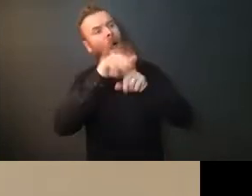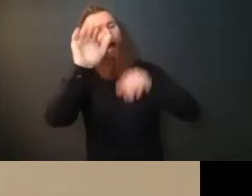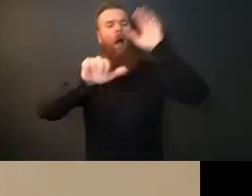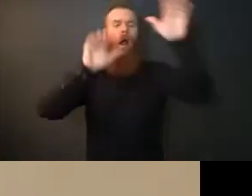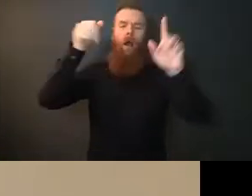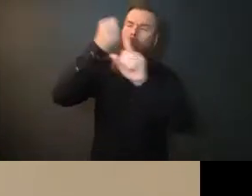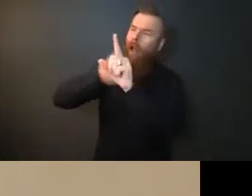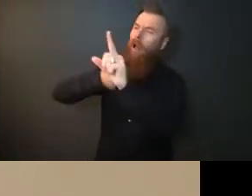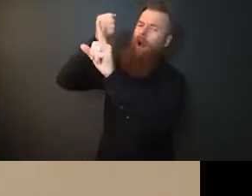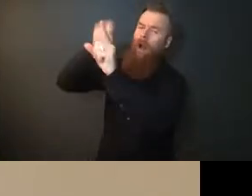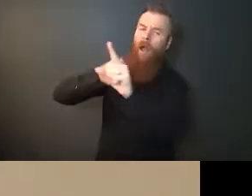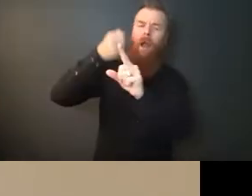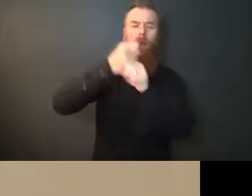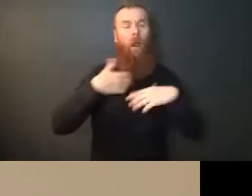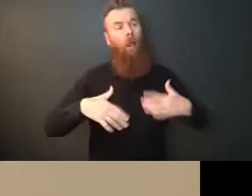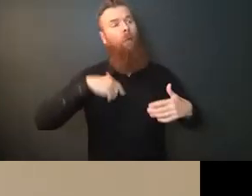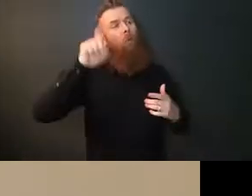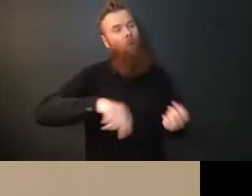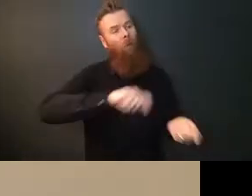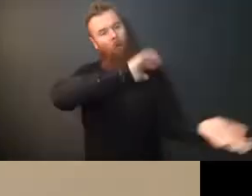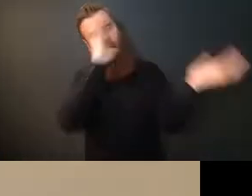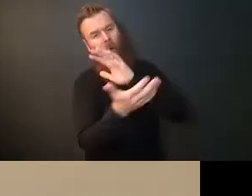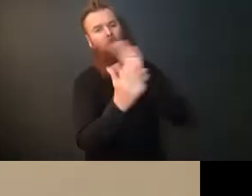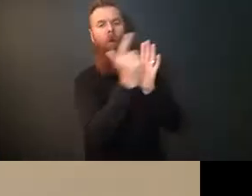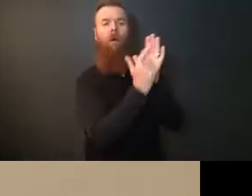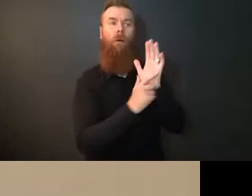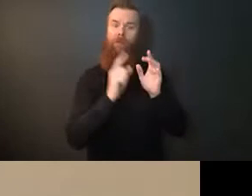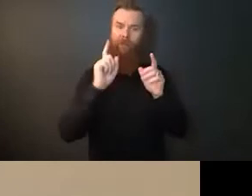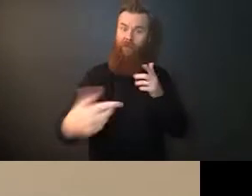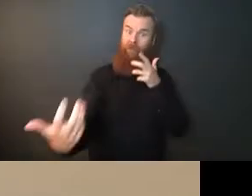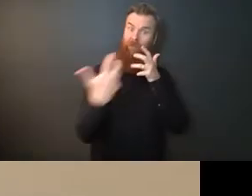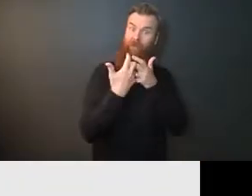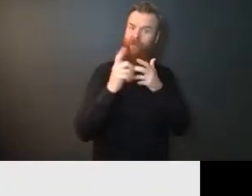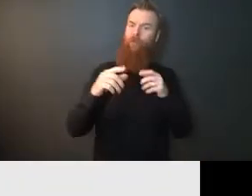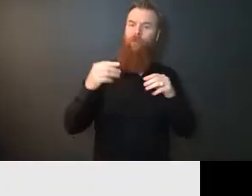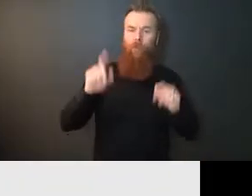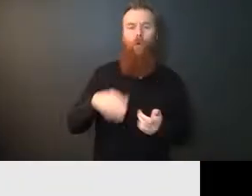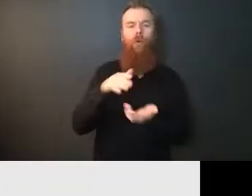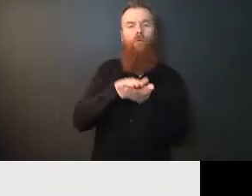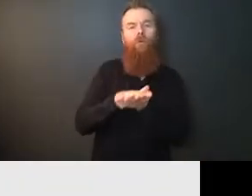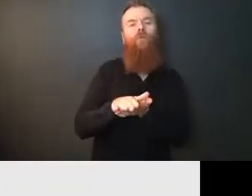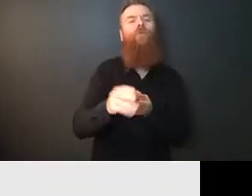accommodate us. Everything would be much more streamlined and the world would be a very different place.